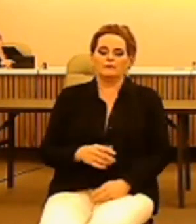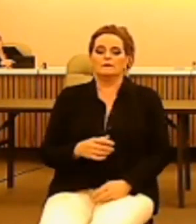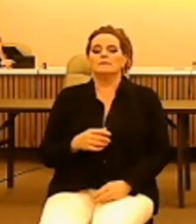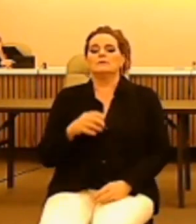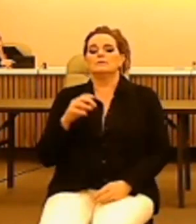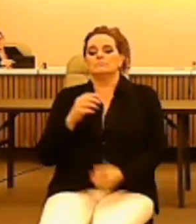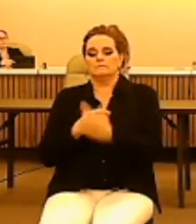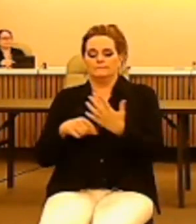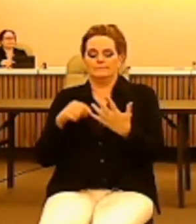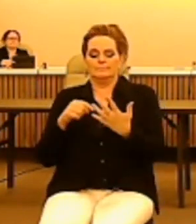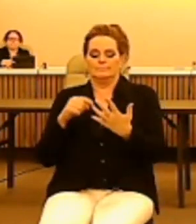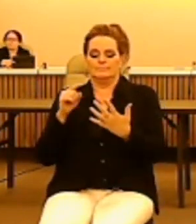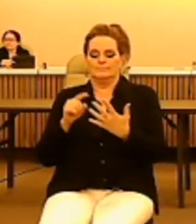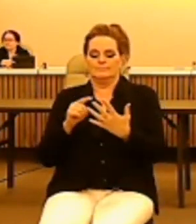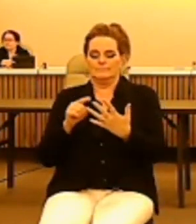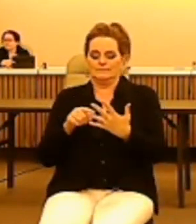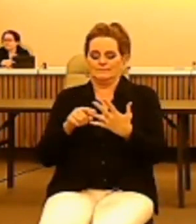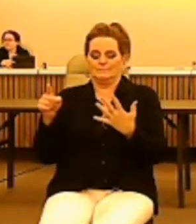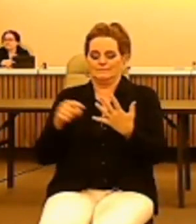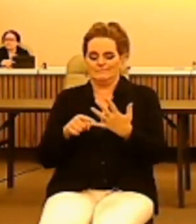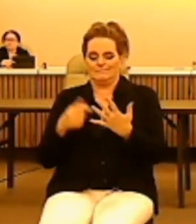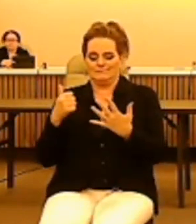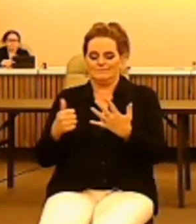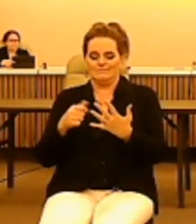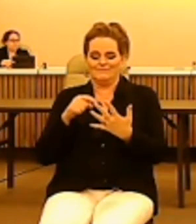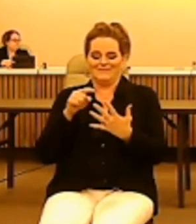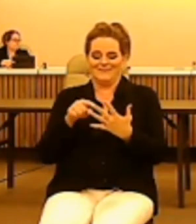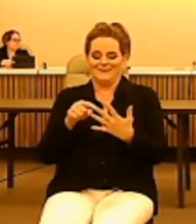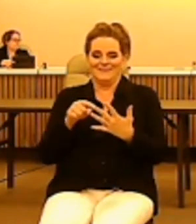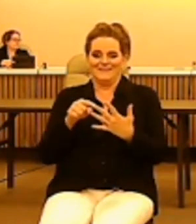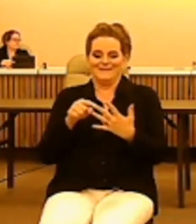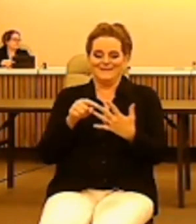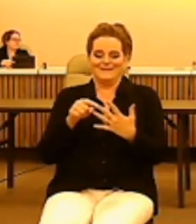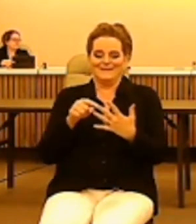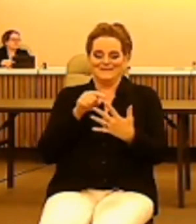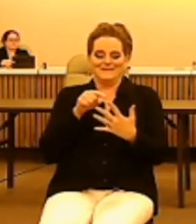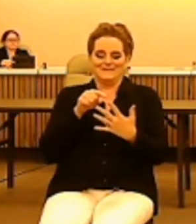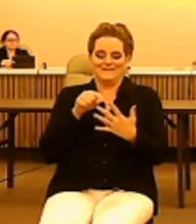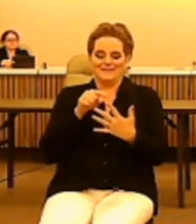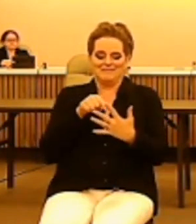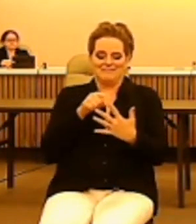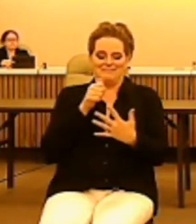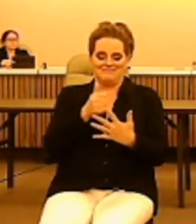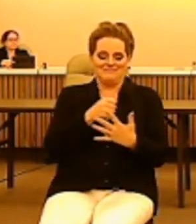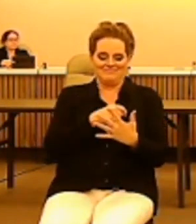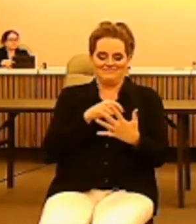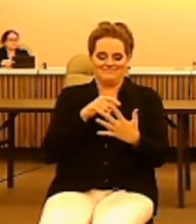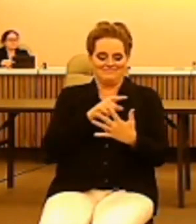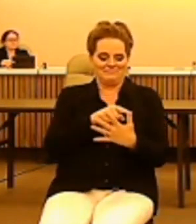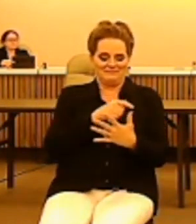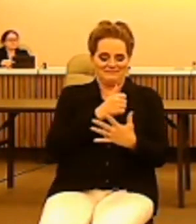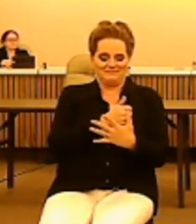Safranek. Aye. Councilmember Bolsner. Aye. Councilmember Page. Aye. Councilmember Blanca.